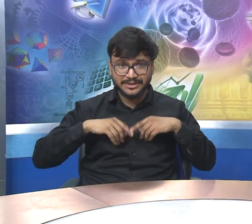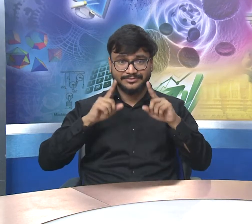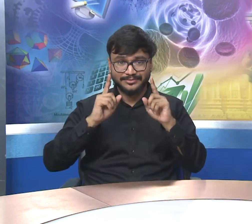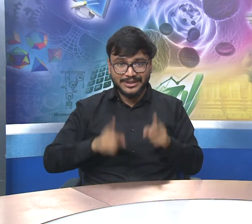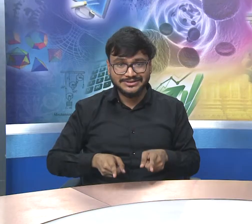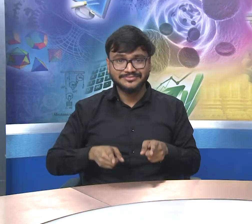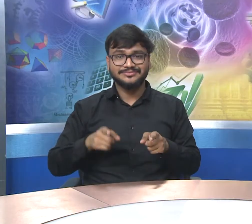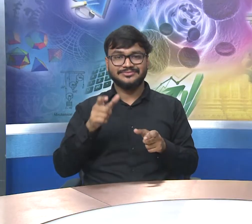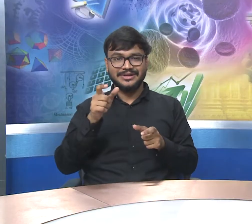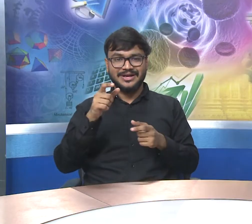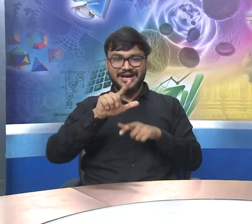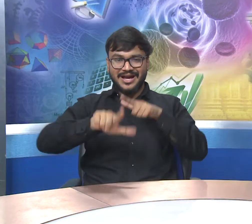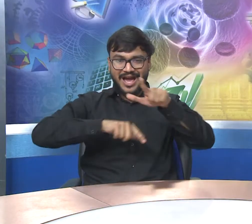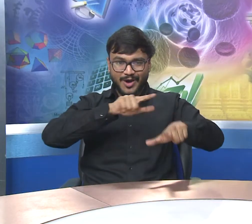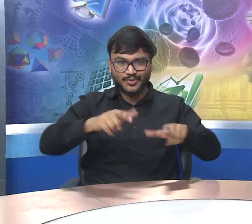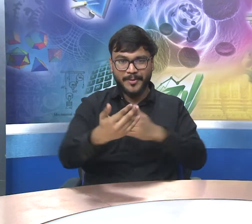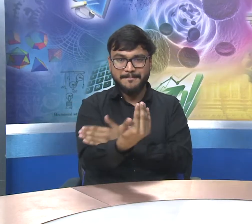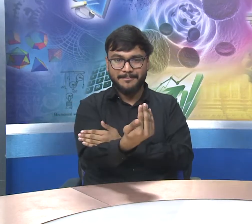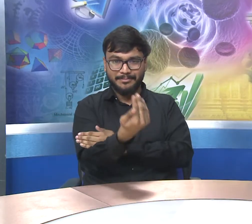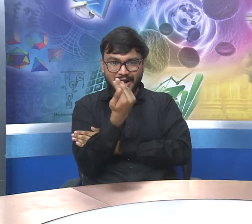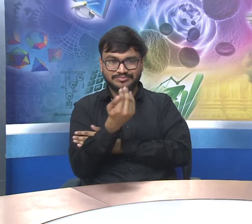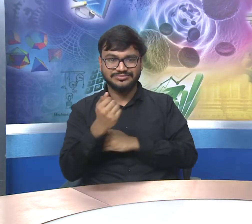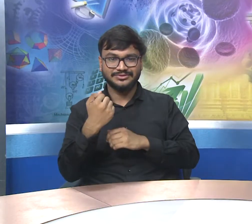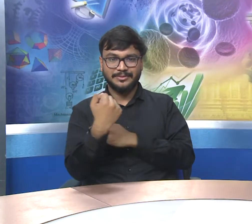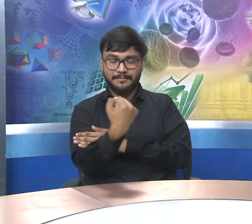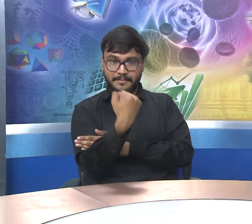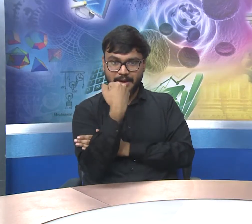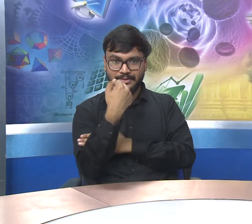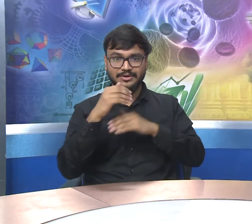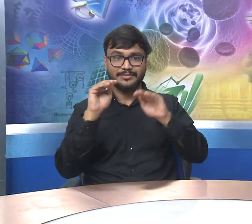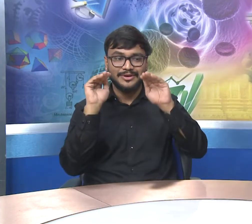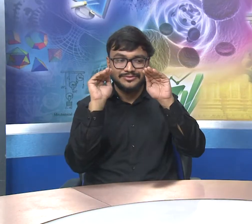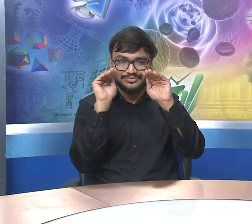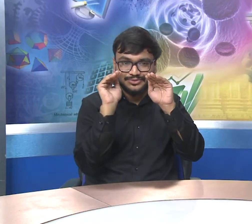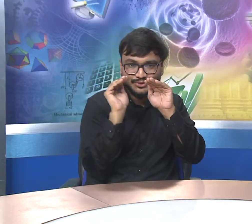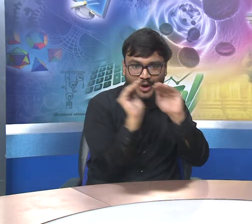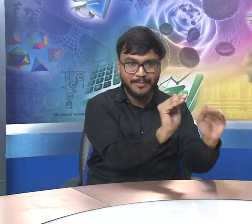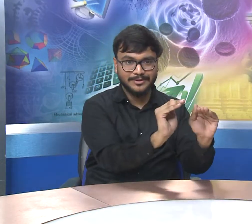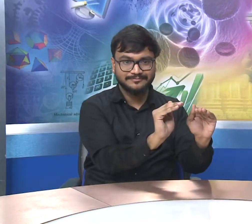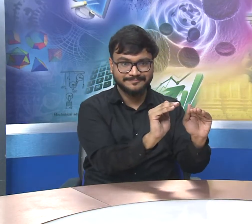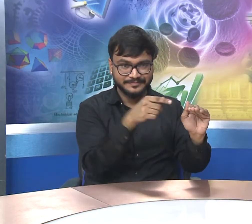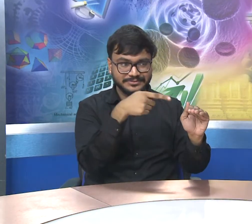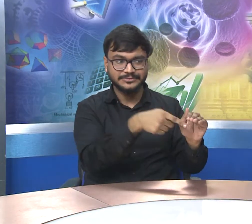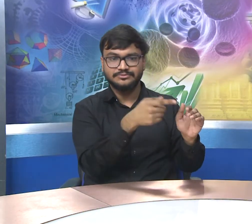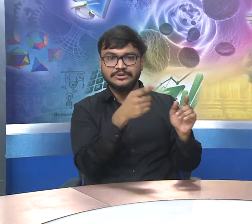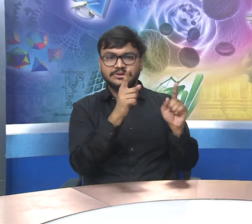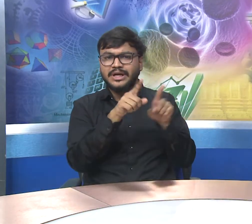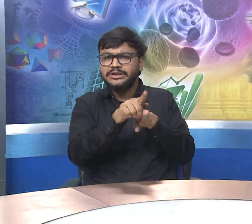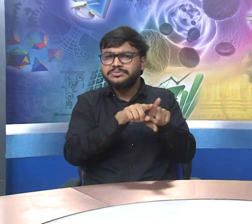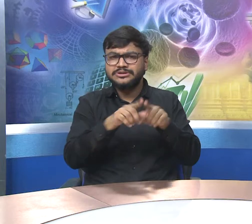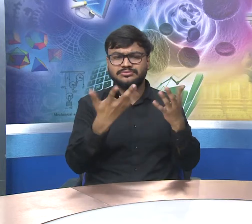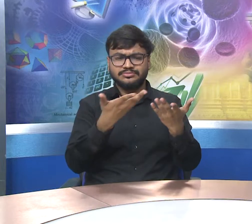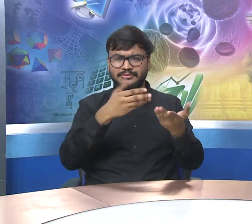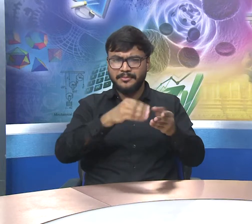And acceptance can be improved by supporting the aspirations of the language community. For